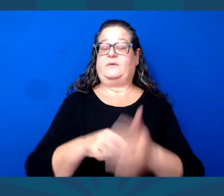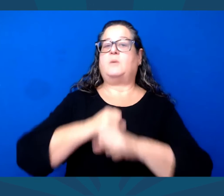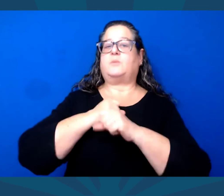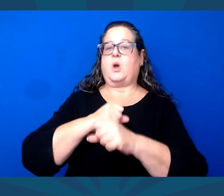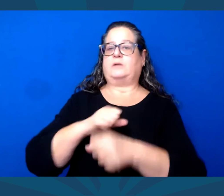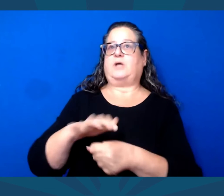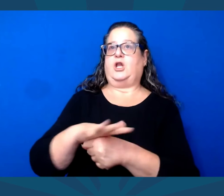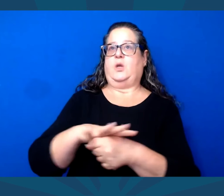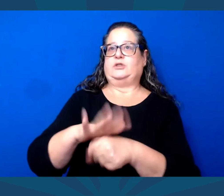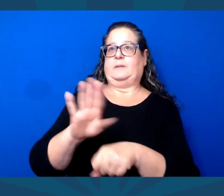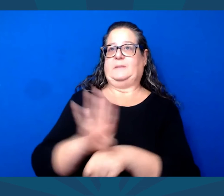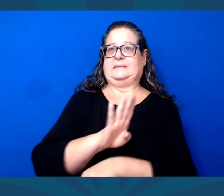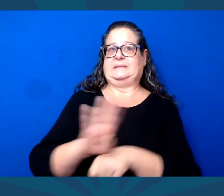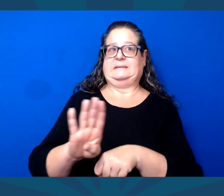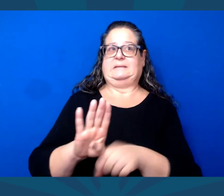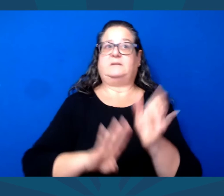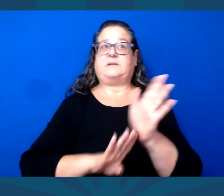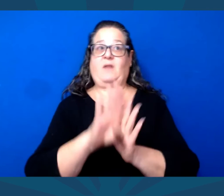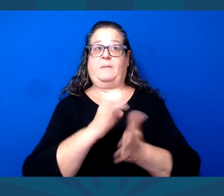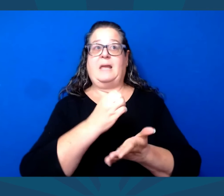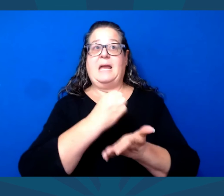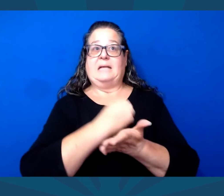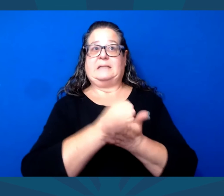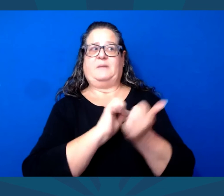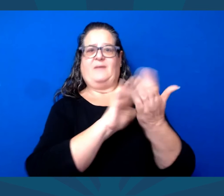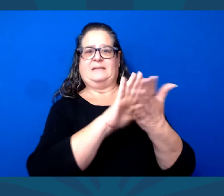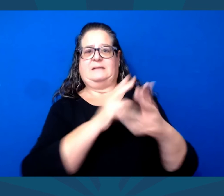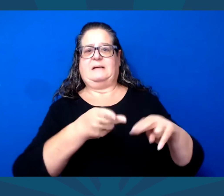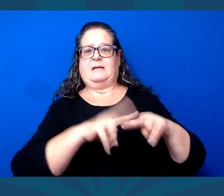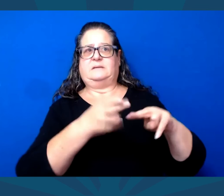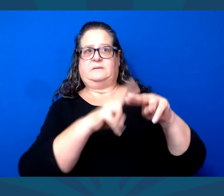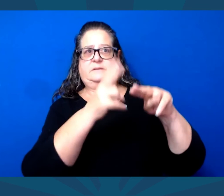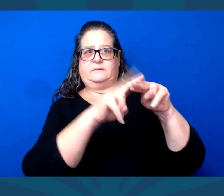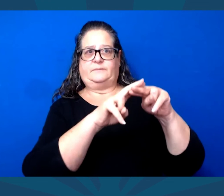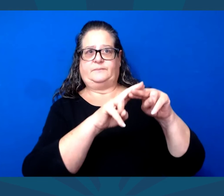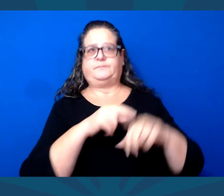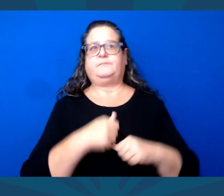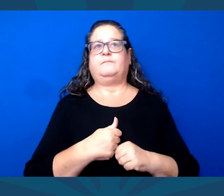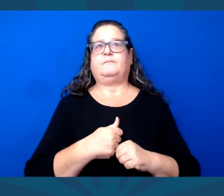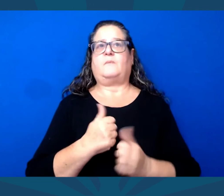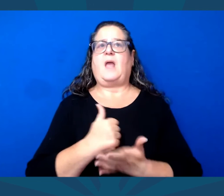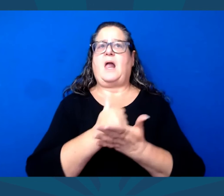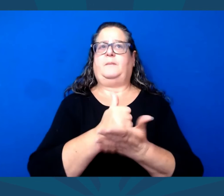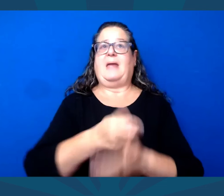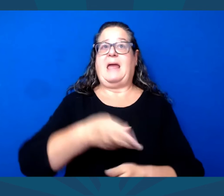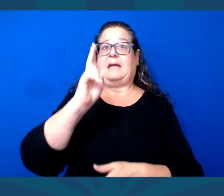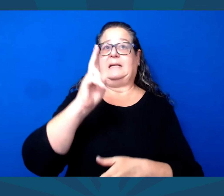My priorities as Arizona representative include protecting local businesses,